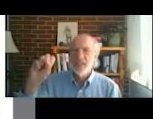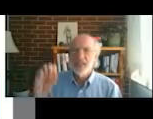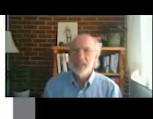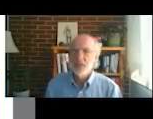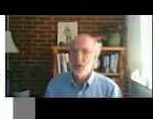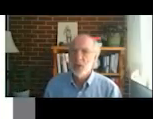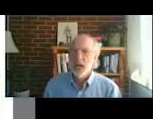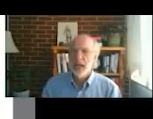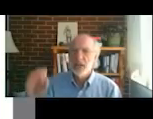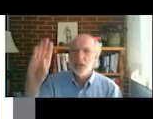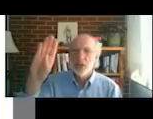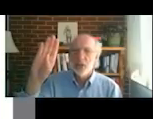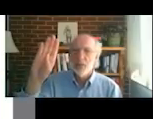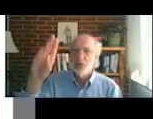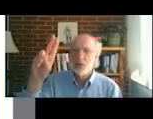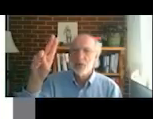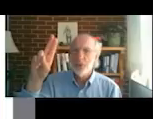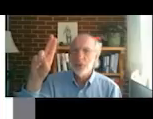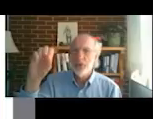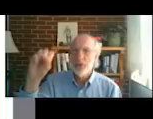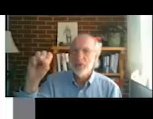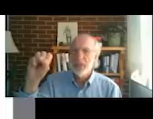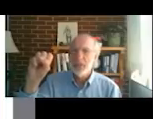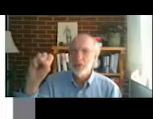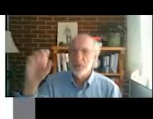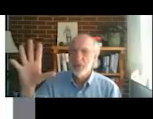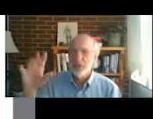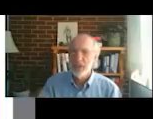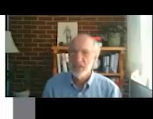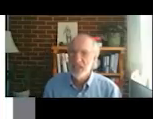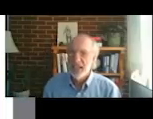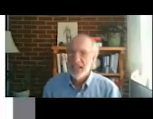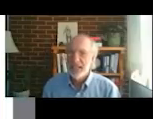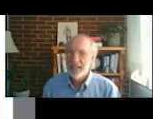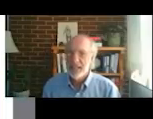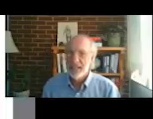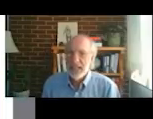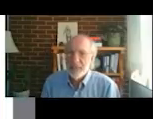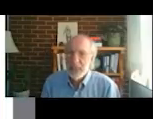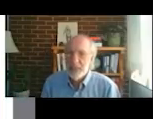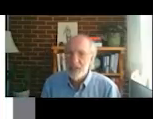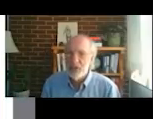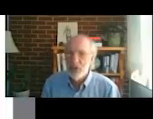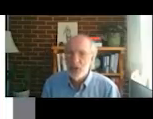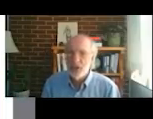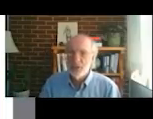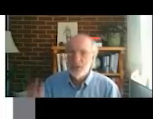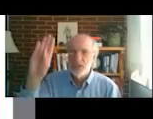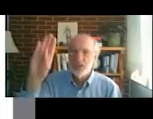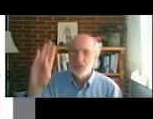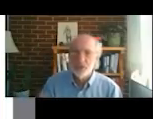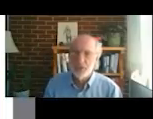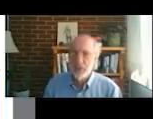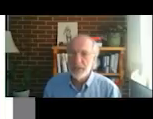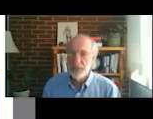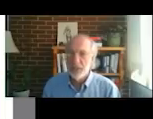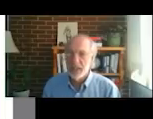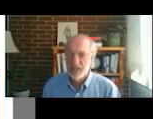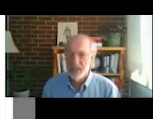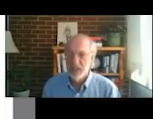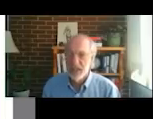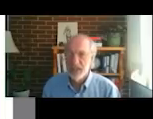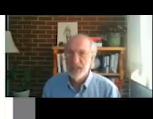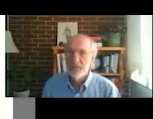bus, that require multiple finger movements, and that may be too hard. You might just start with B